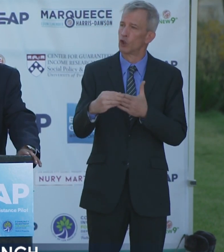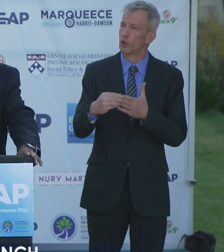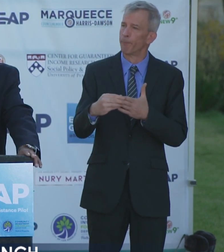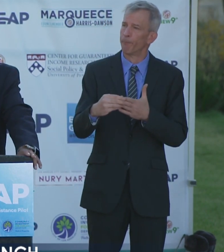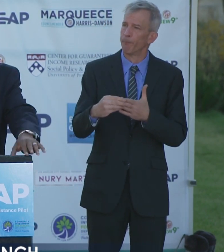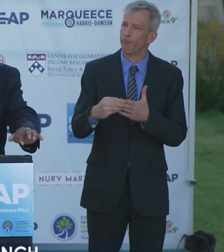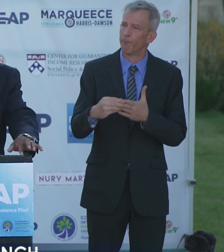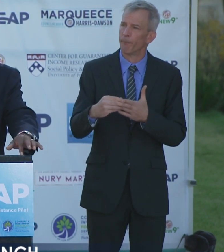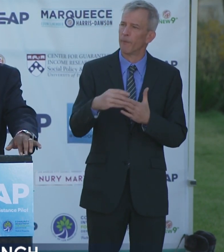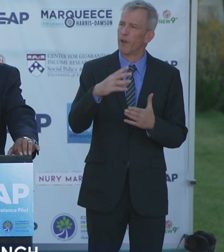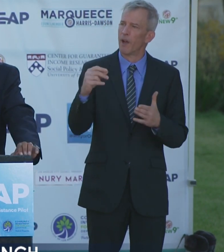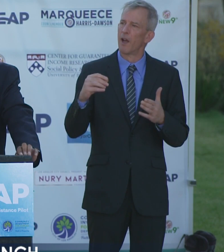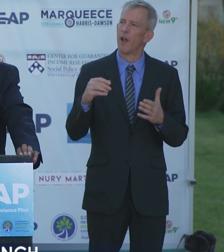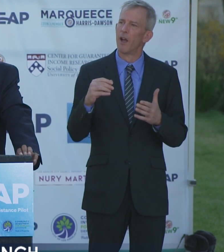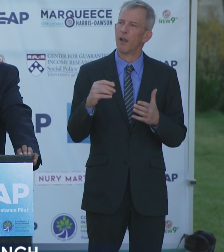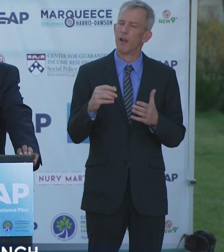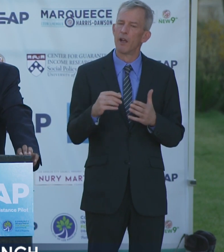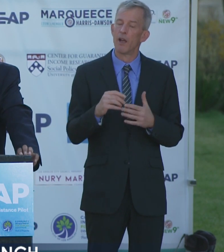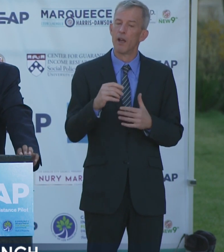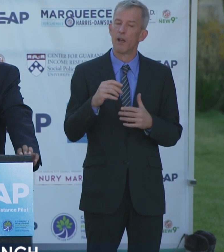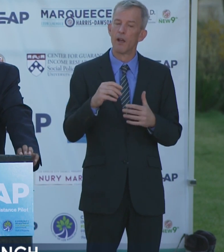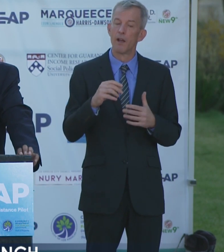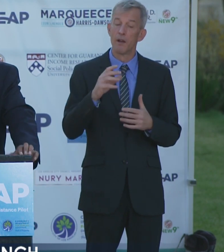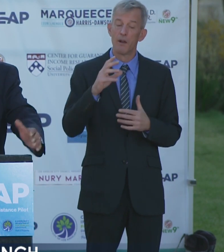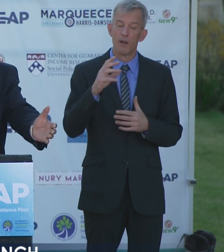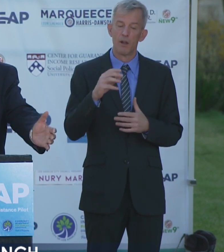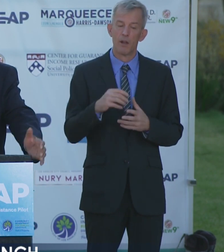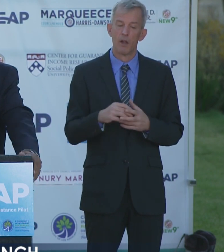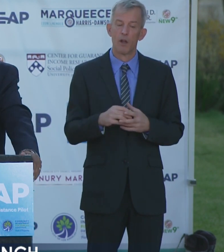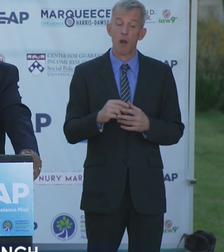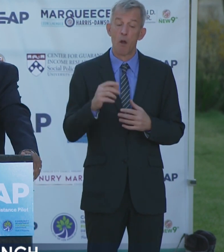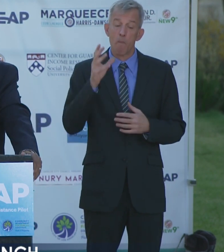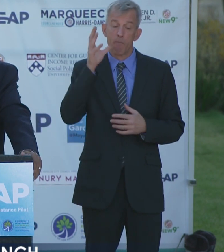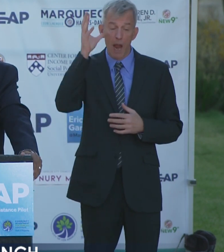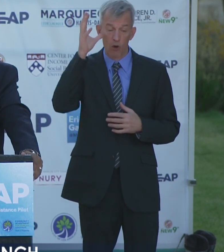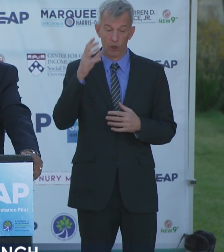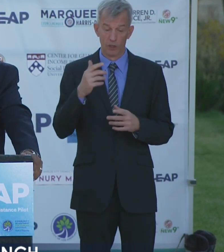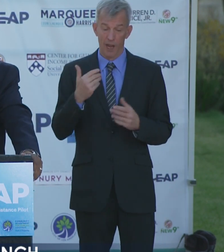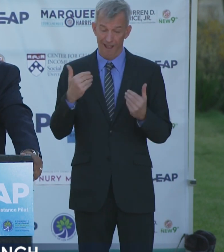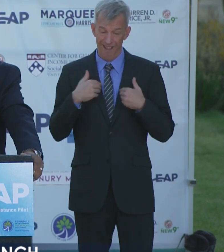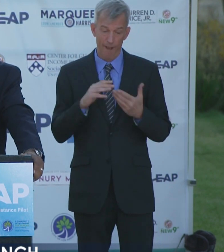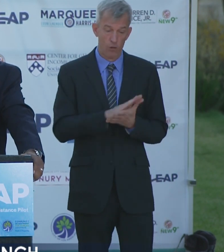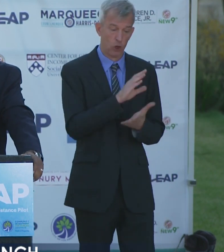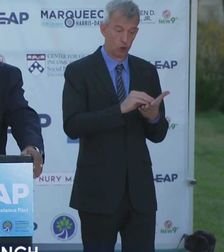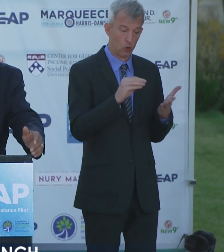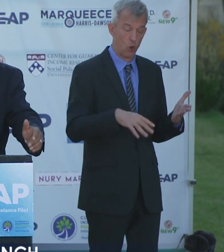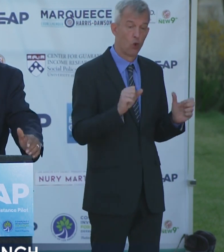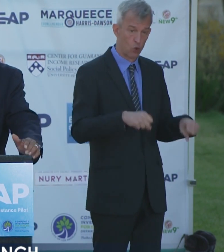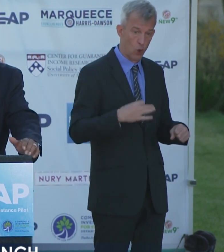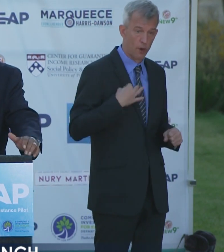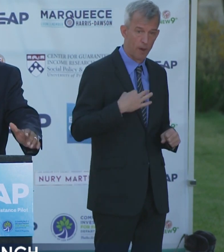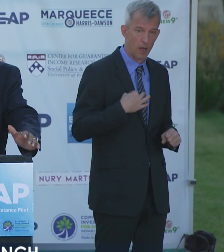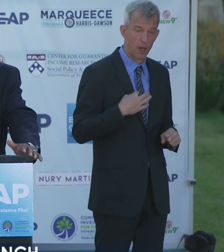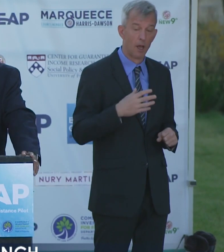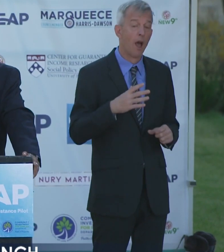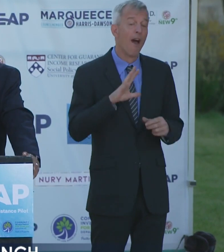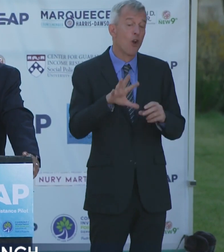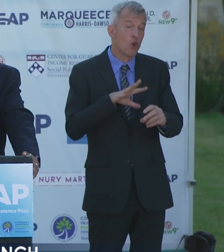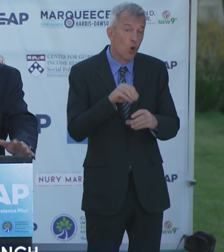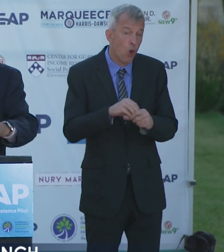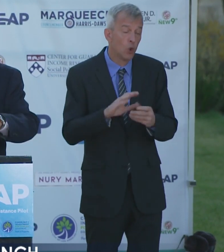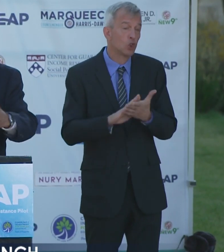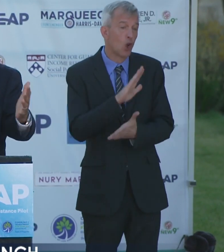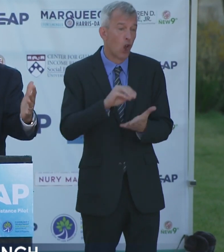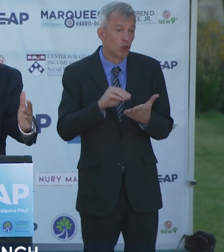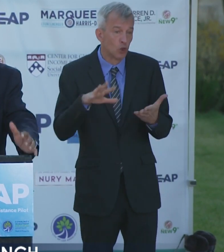who are parents to college students are eligible to apply. This includes college students who are parents as well,